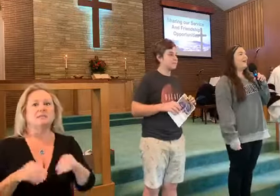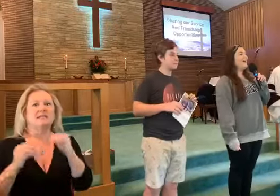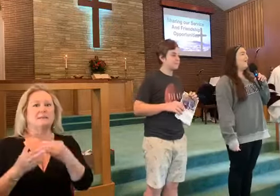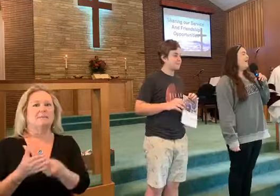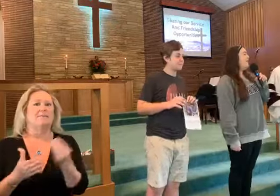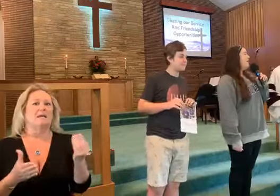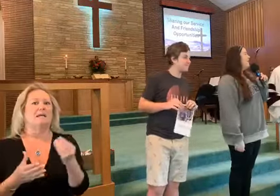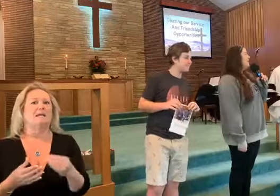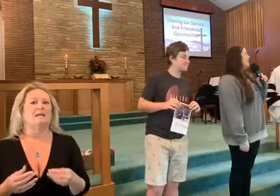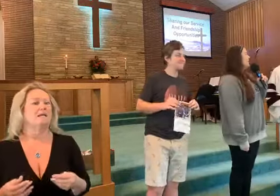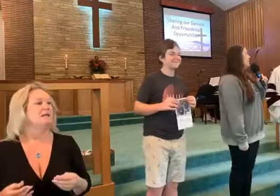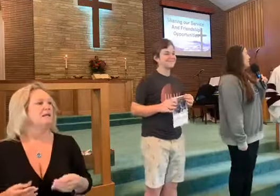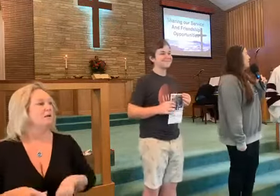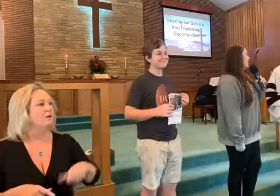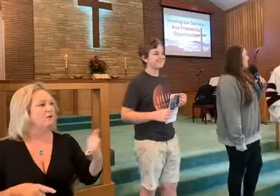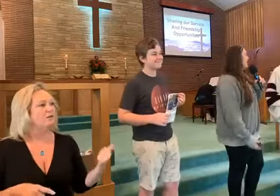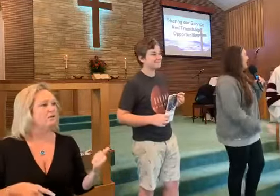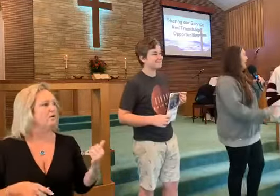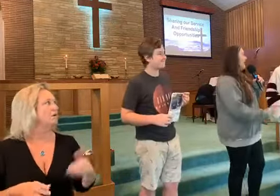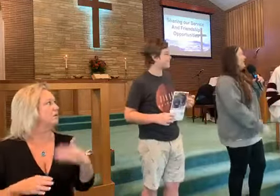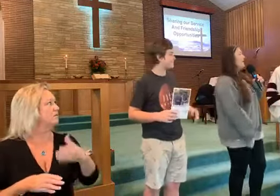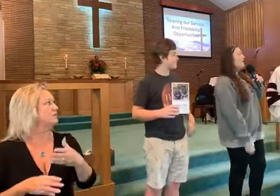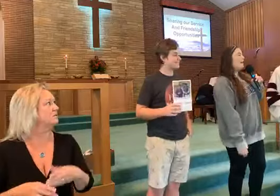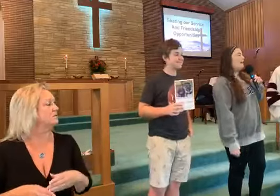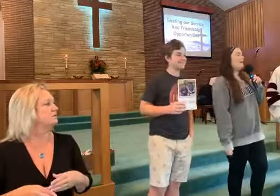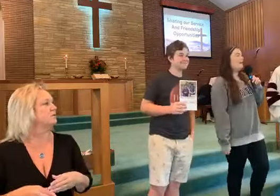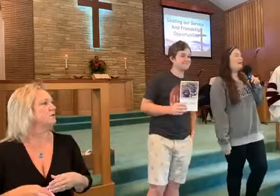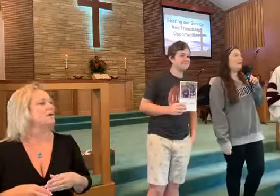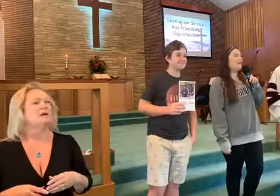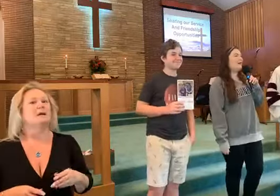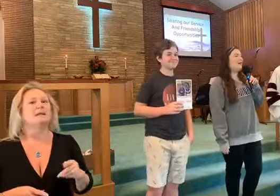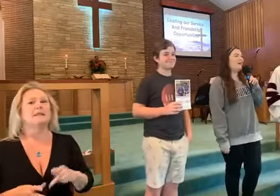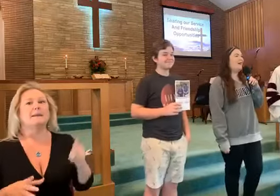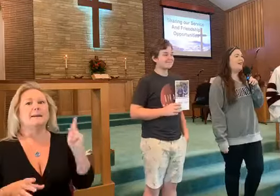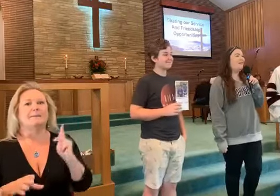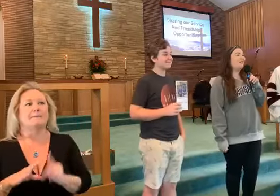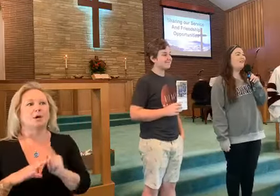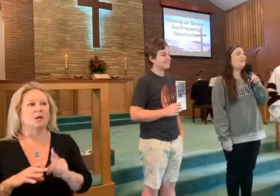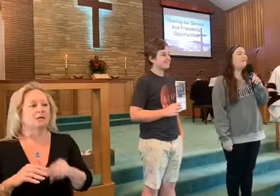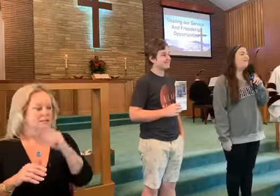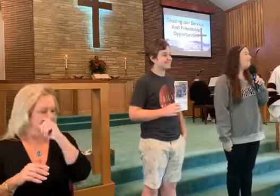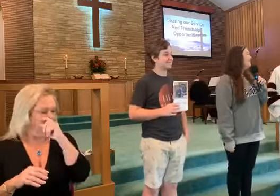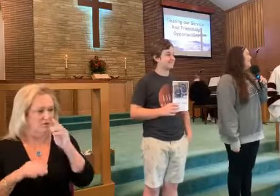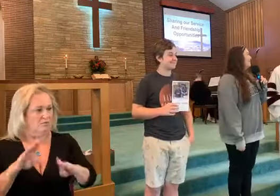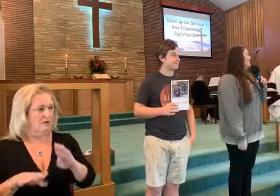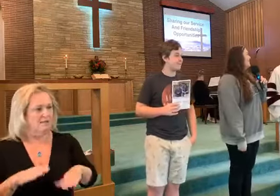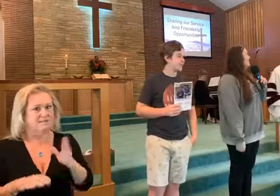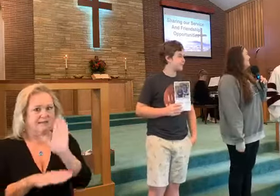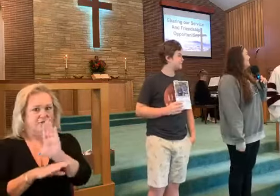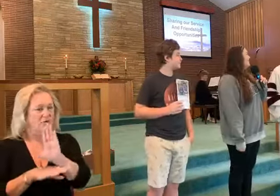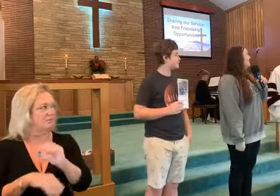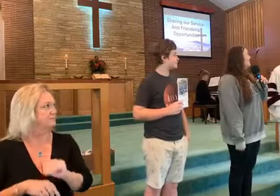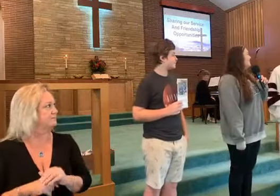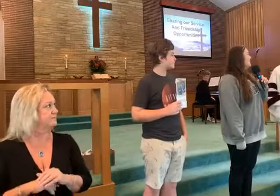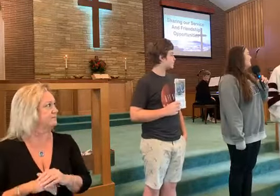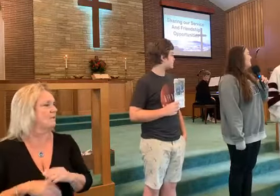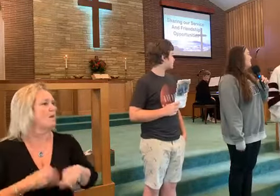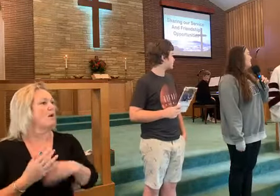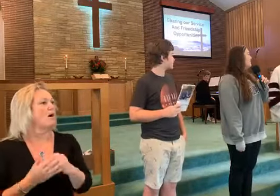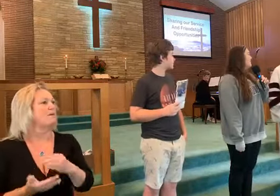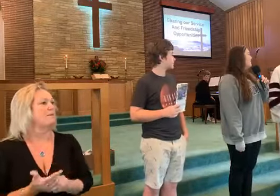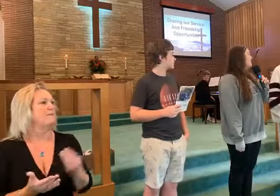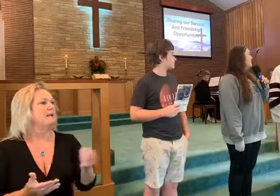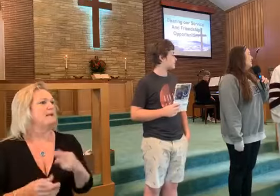going over to Austin Park to do that walk later this afternoon. And all of the funds go